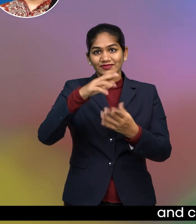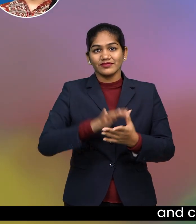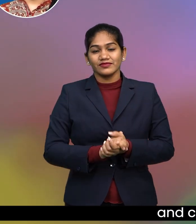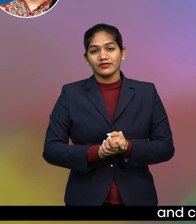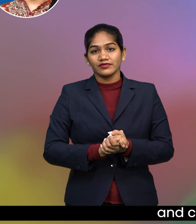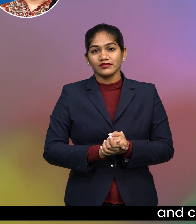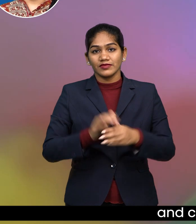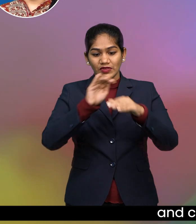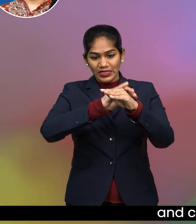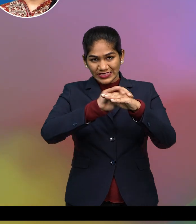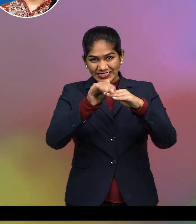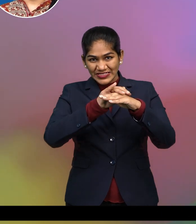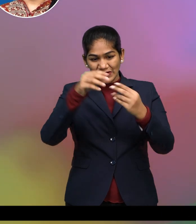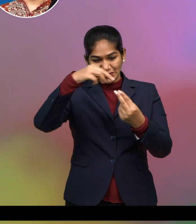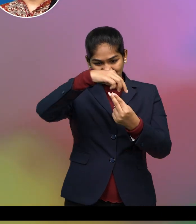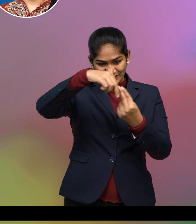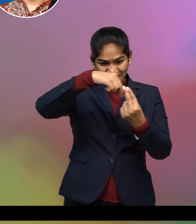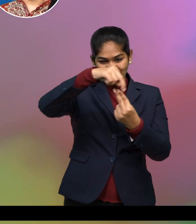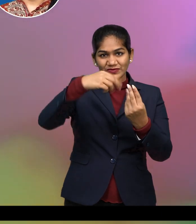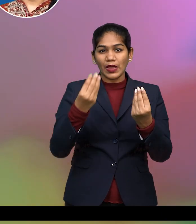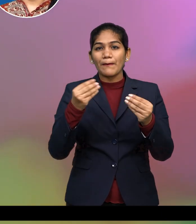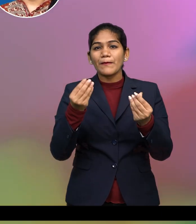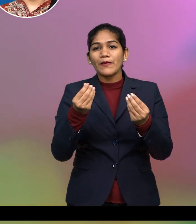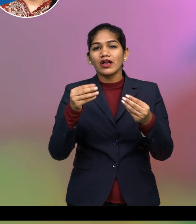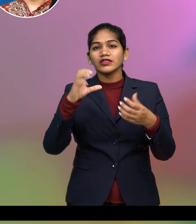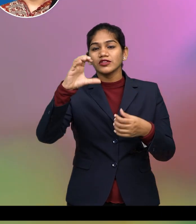and covered by a polythene cover.